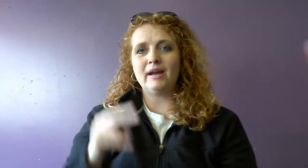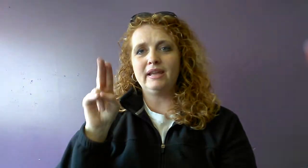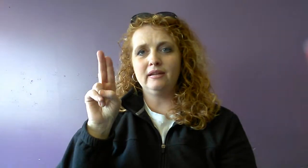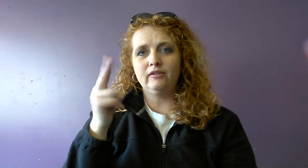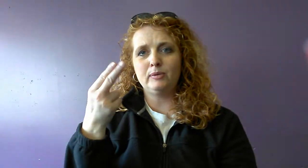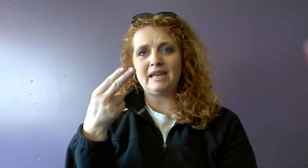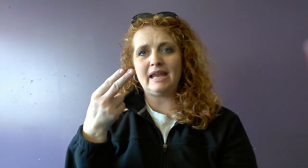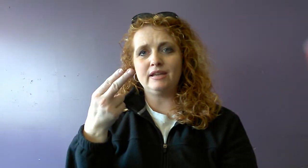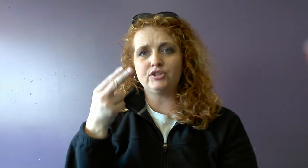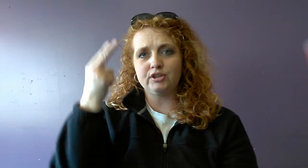Hawaii, it's with an H.